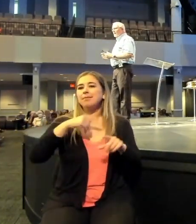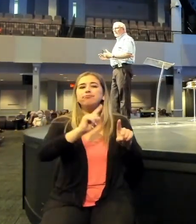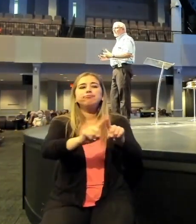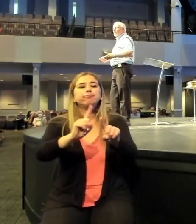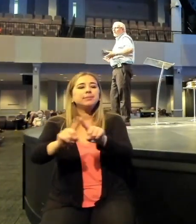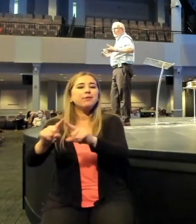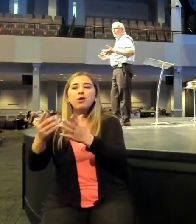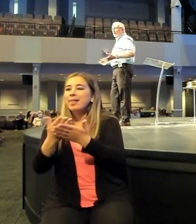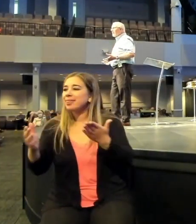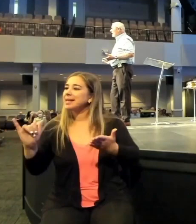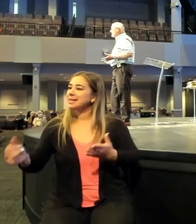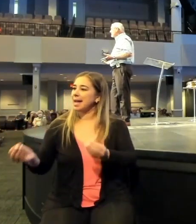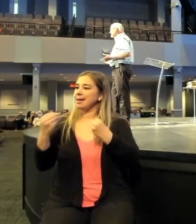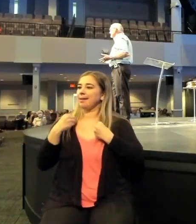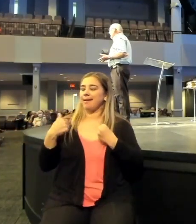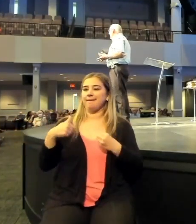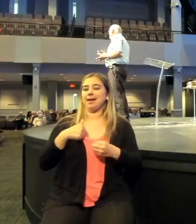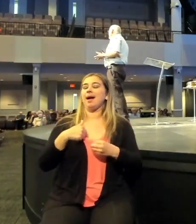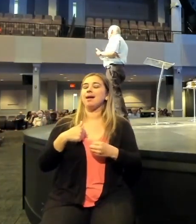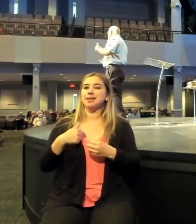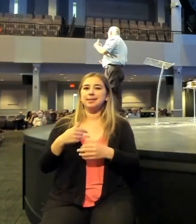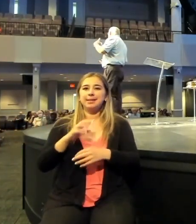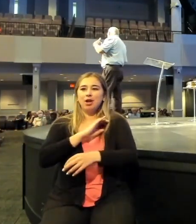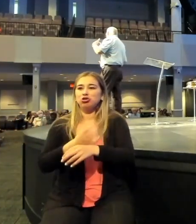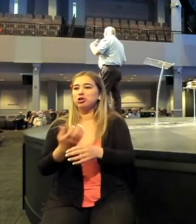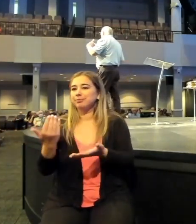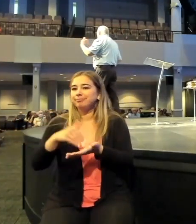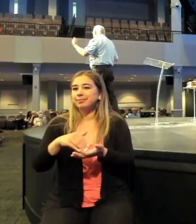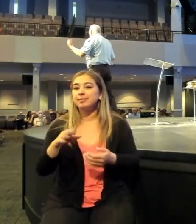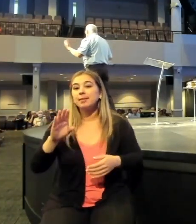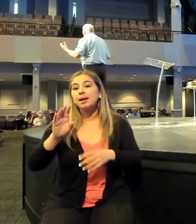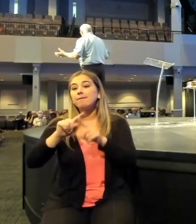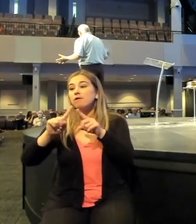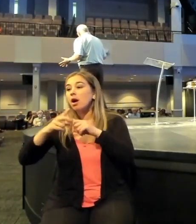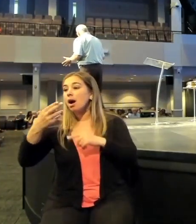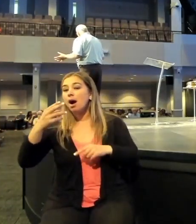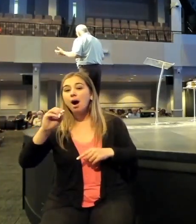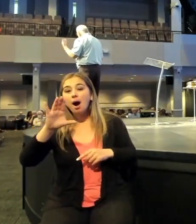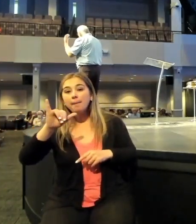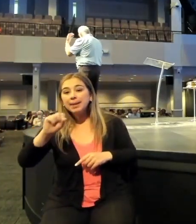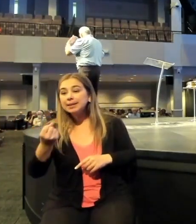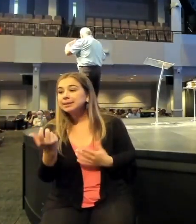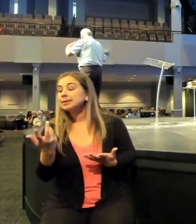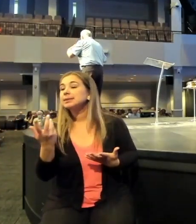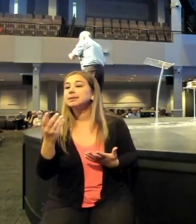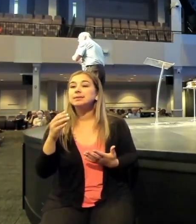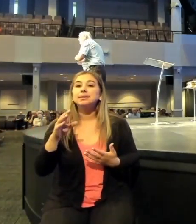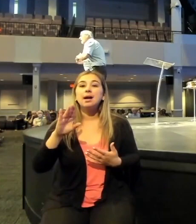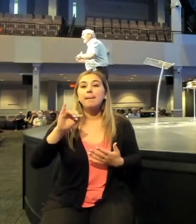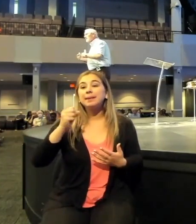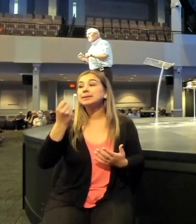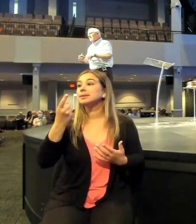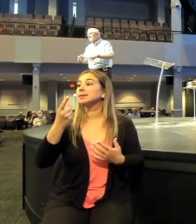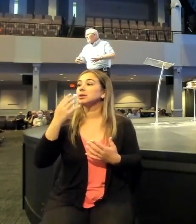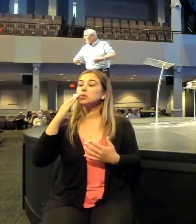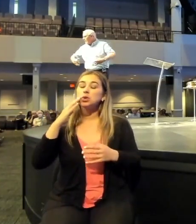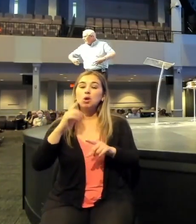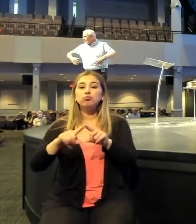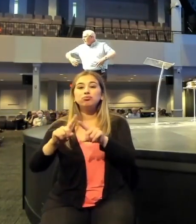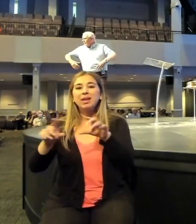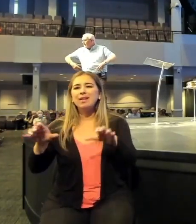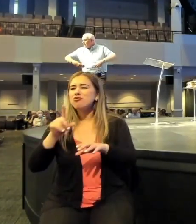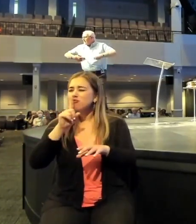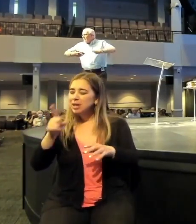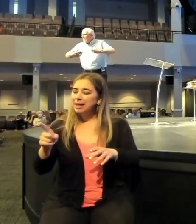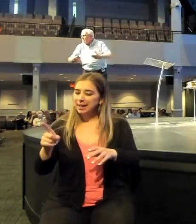things that recreate us. Hobbies, activities that, but not just that amuse us, but activities that